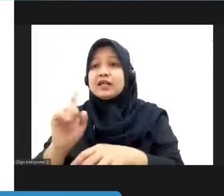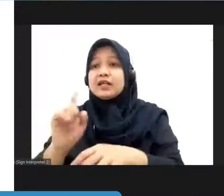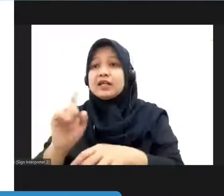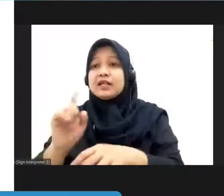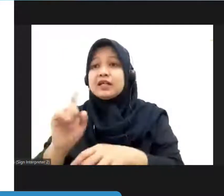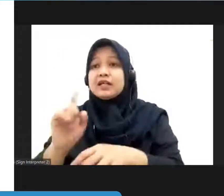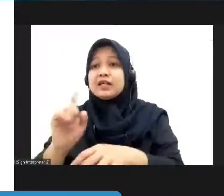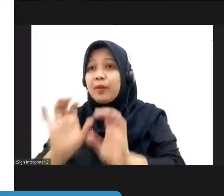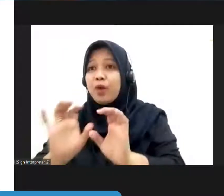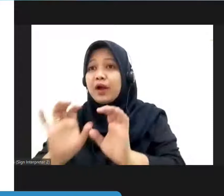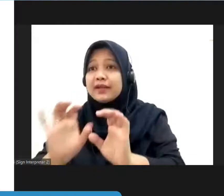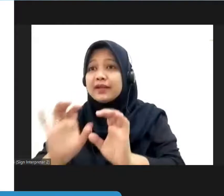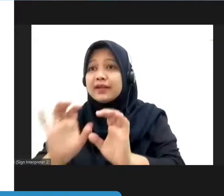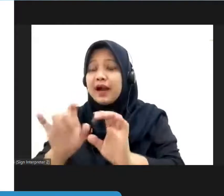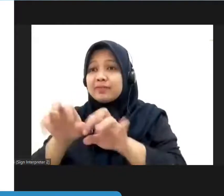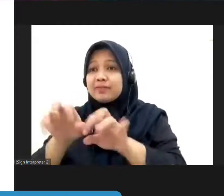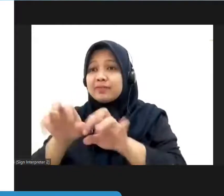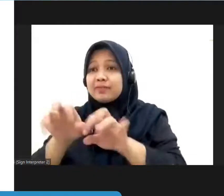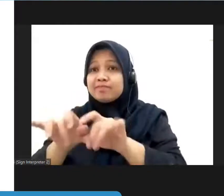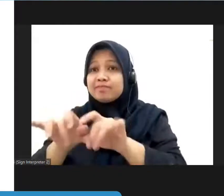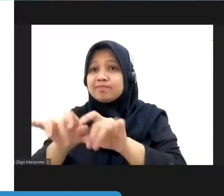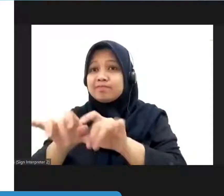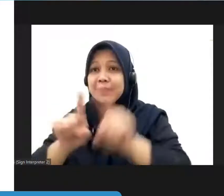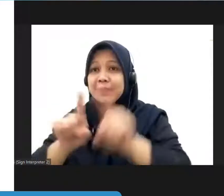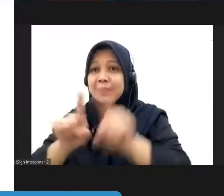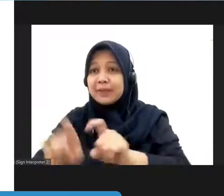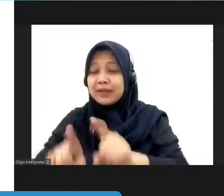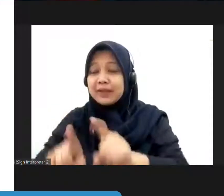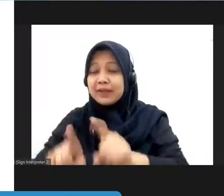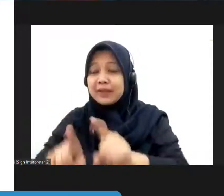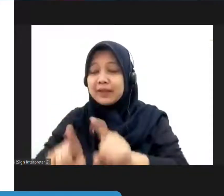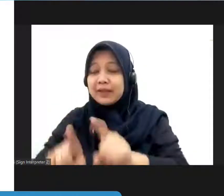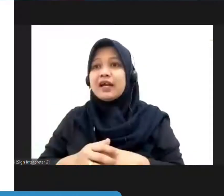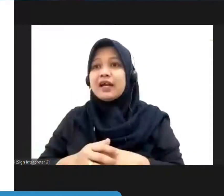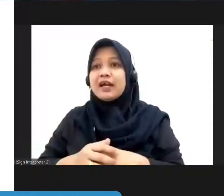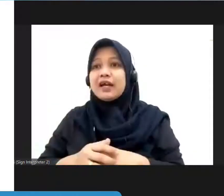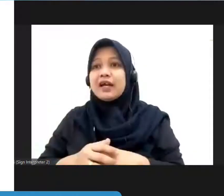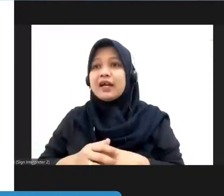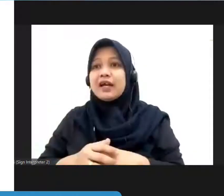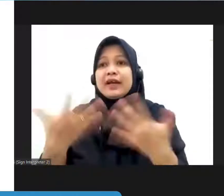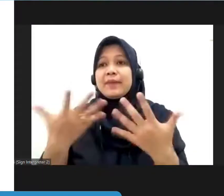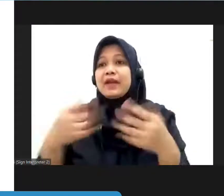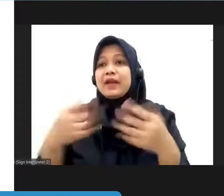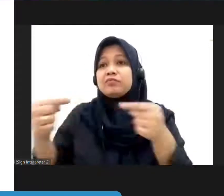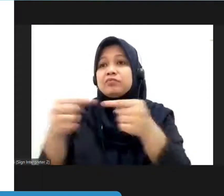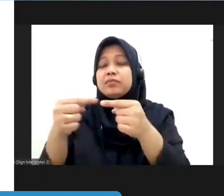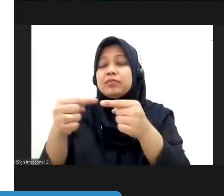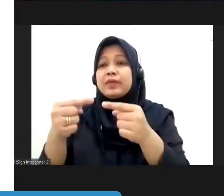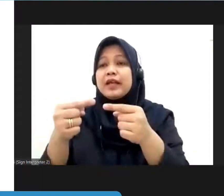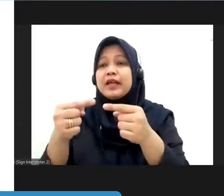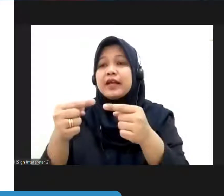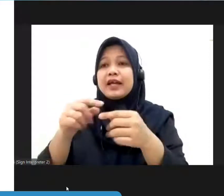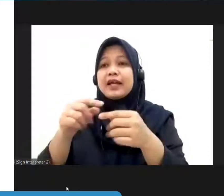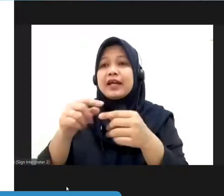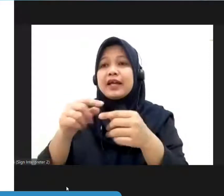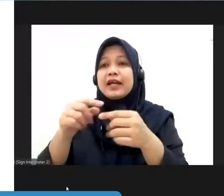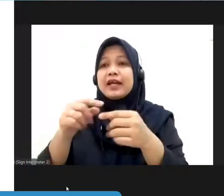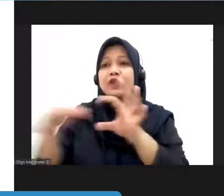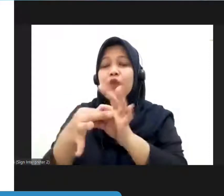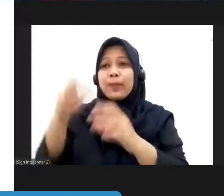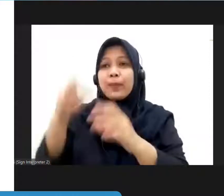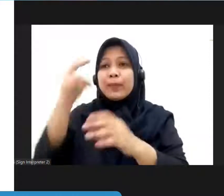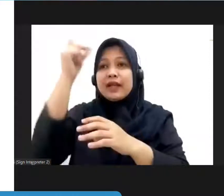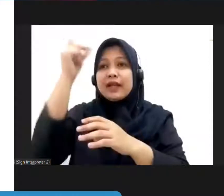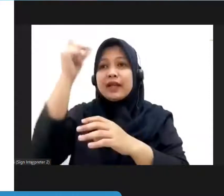at the time here. Looking at how this is linking with the other preparedness work that you're doing in relation to